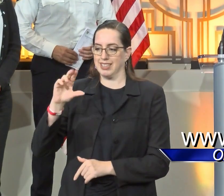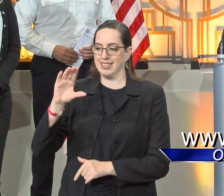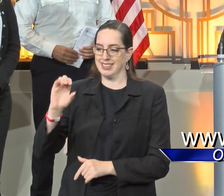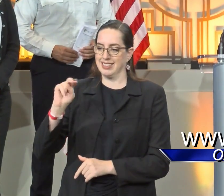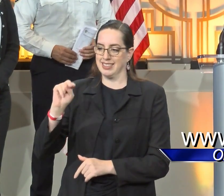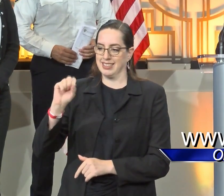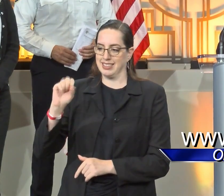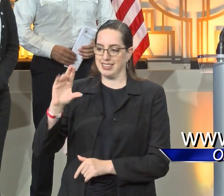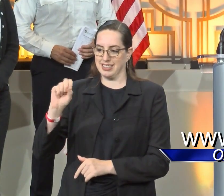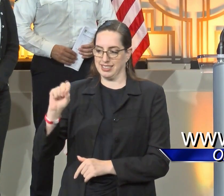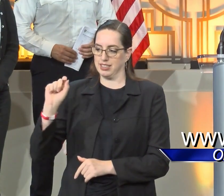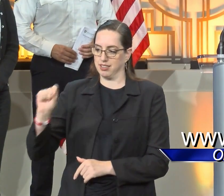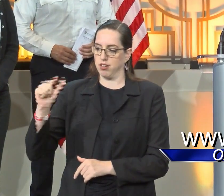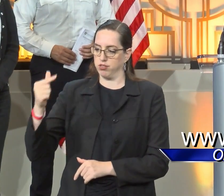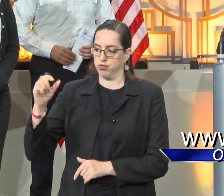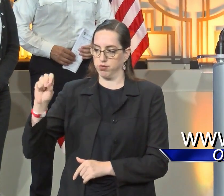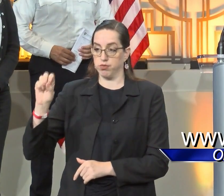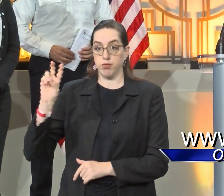2020census.gov.